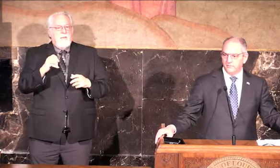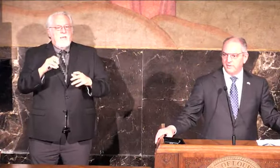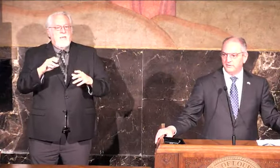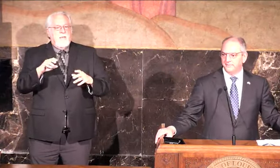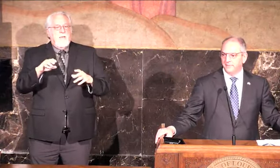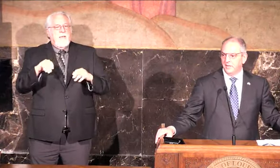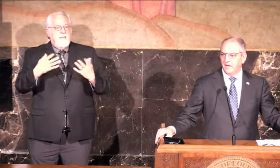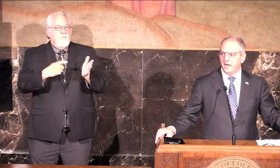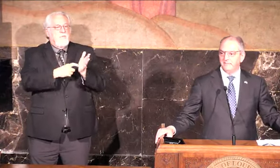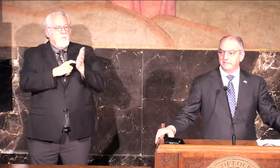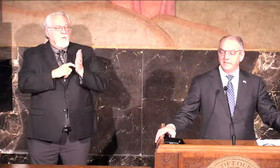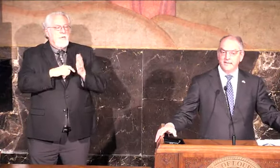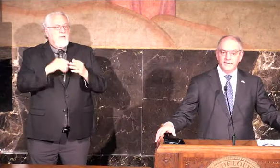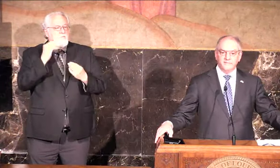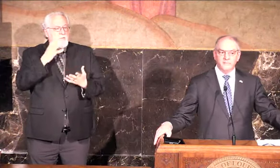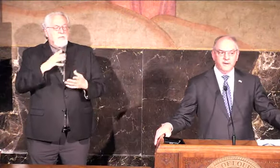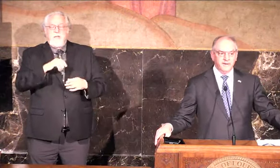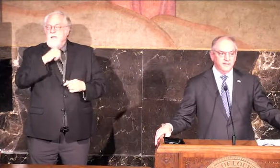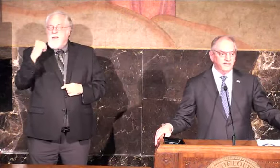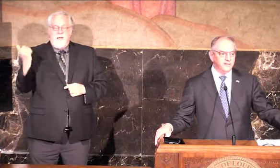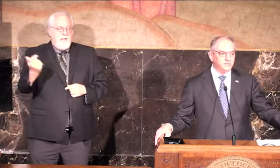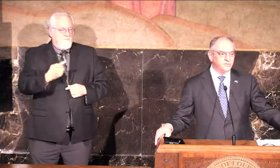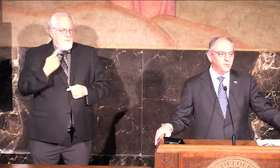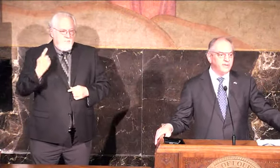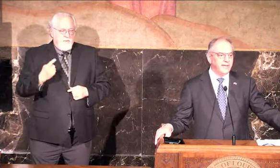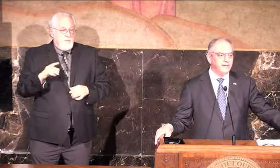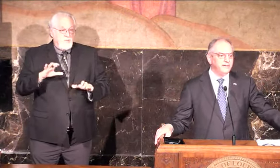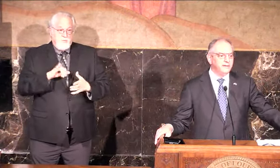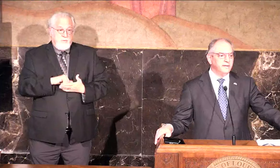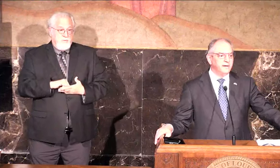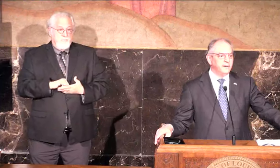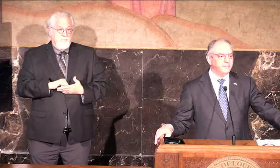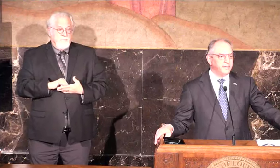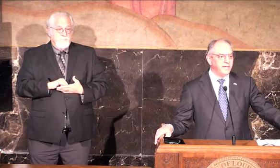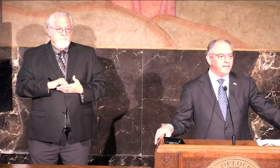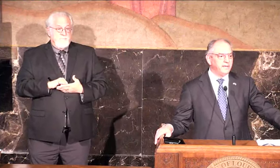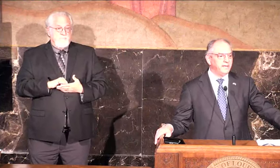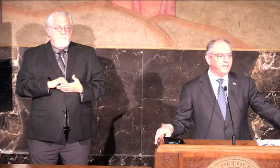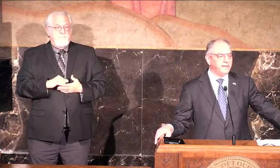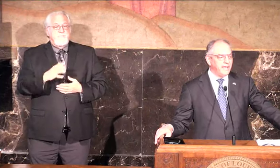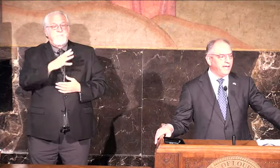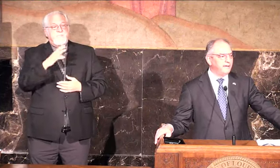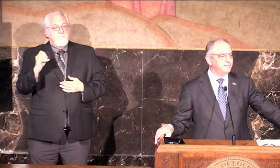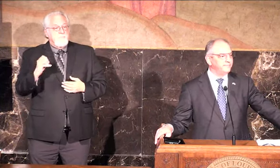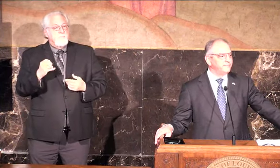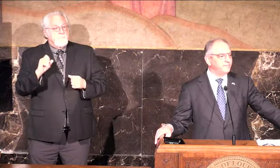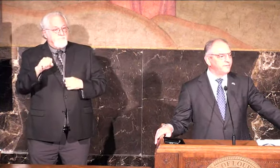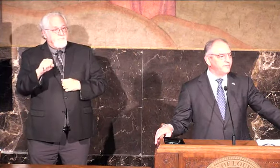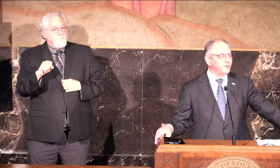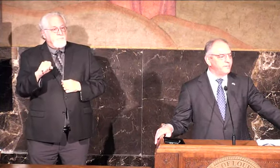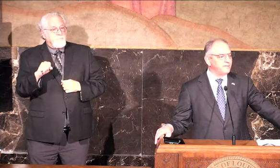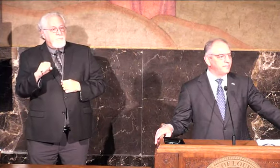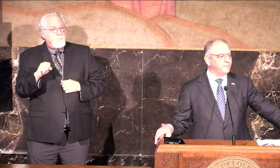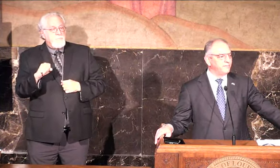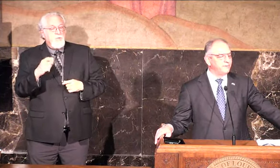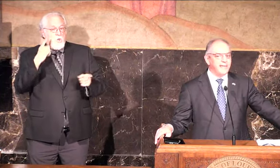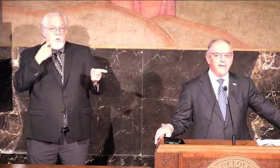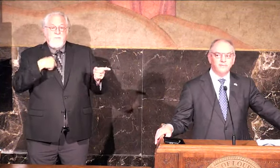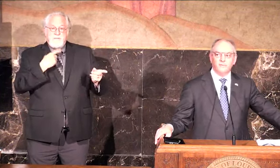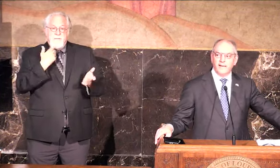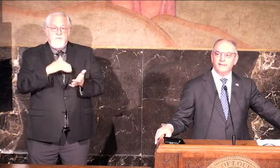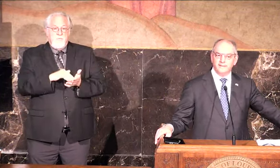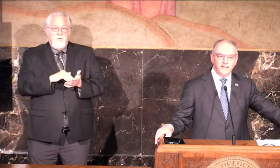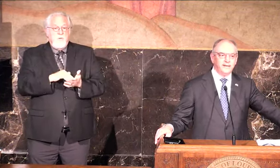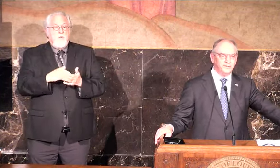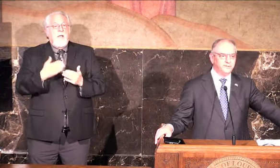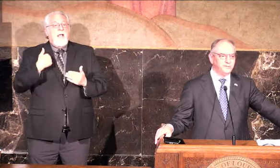requisite information. Obviously, not everybody is doing that. And yeah, you've heard me say it before. They have